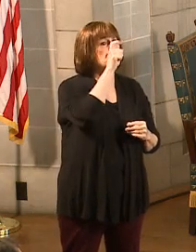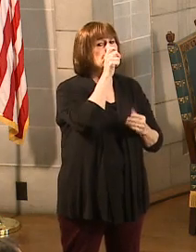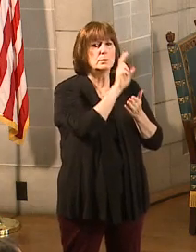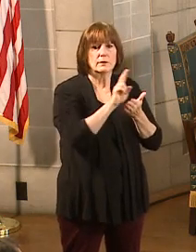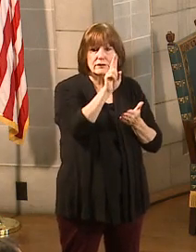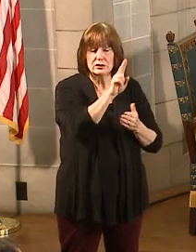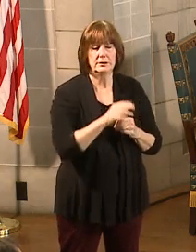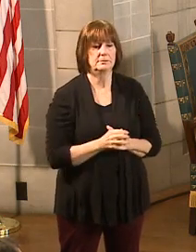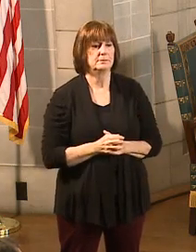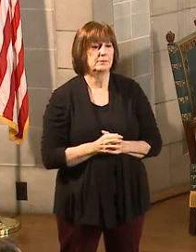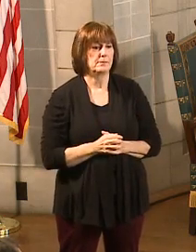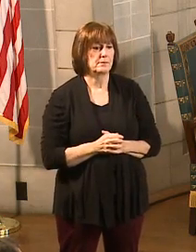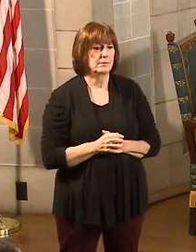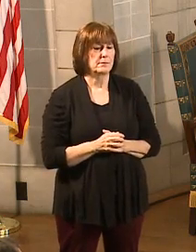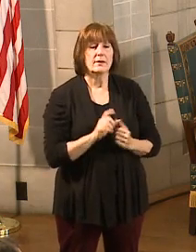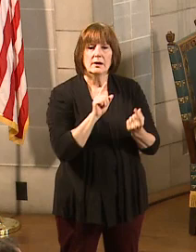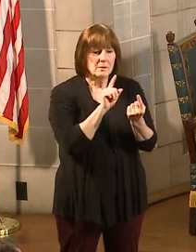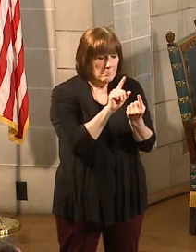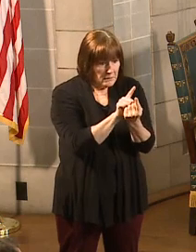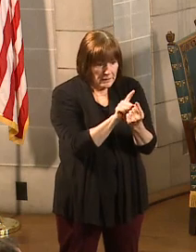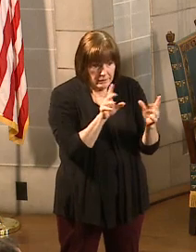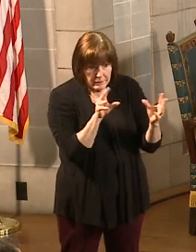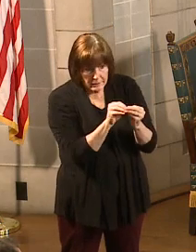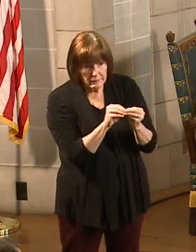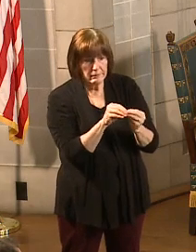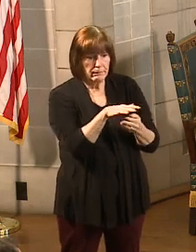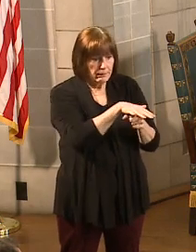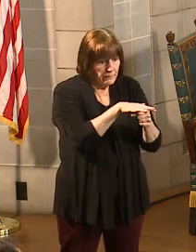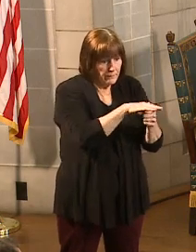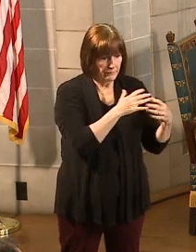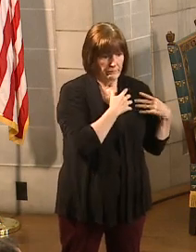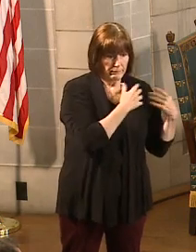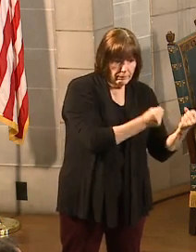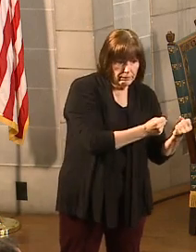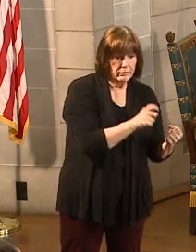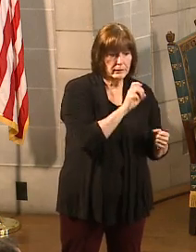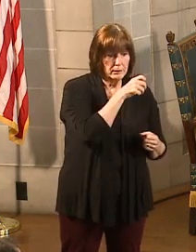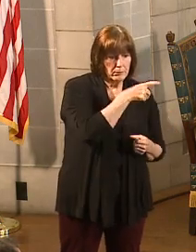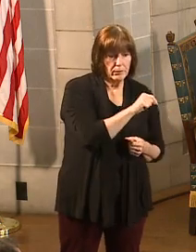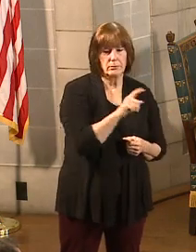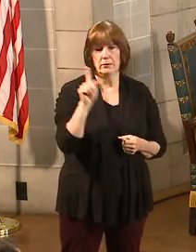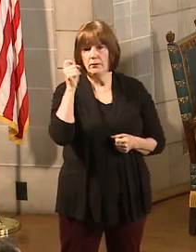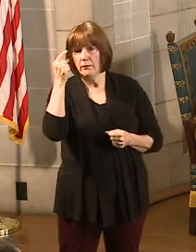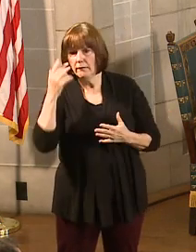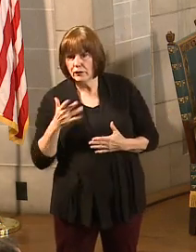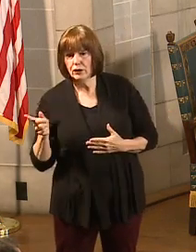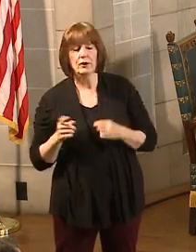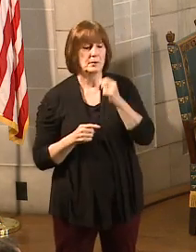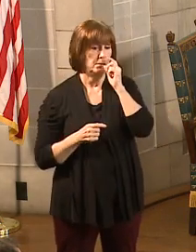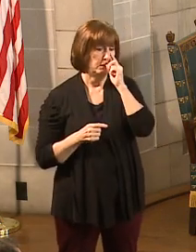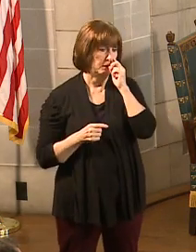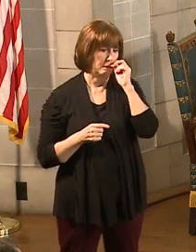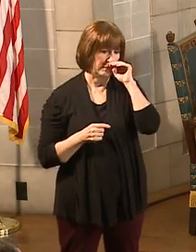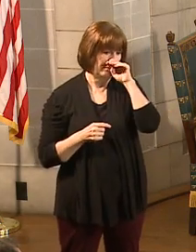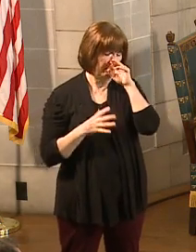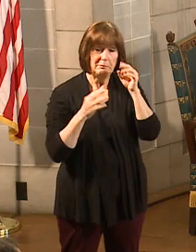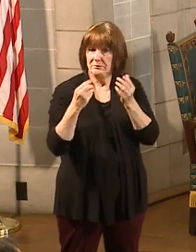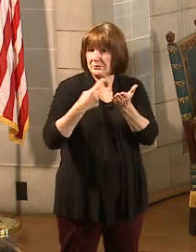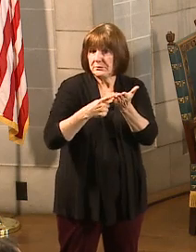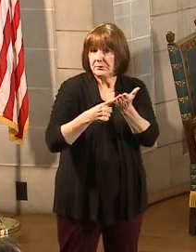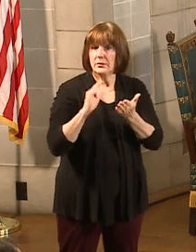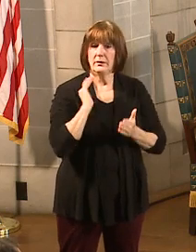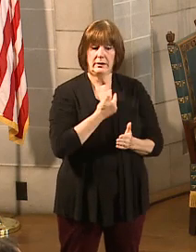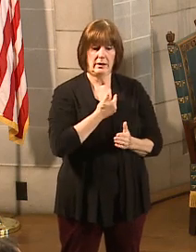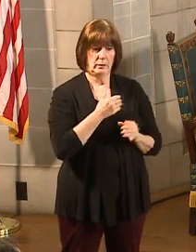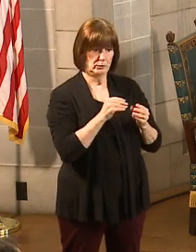the state. They've been meeting with local health departments. They've been meeting with the governor's office. And we've been talking to our students through